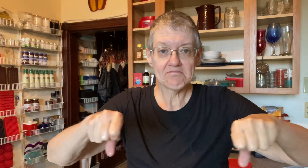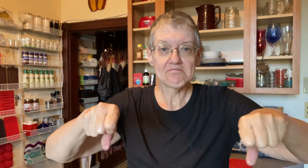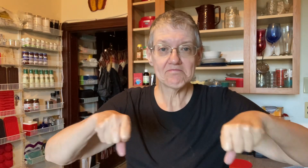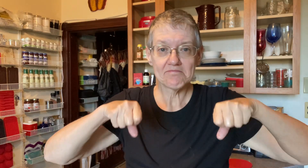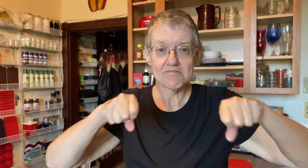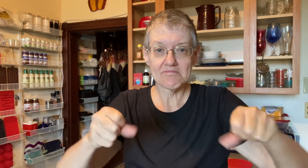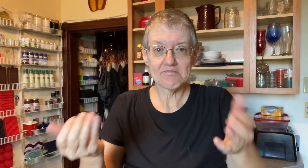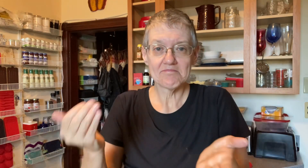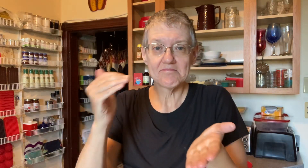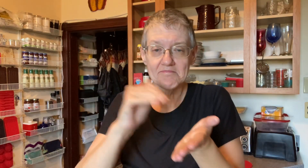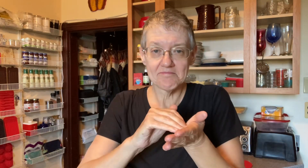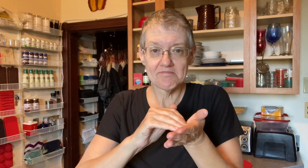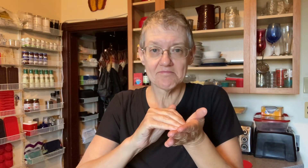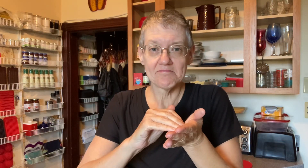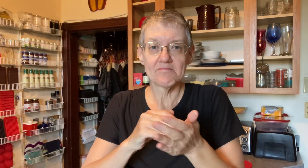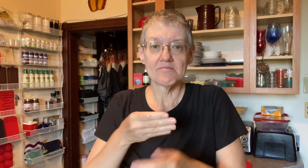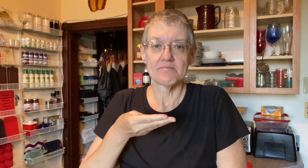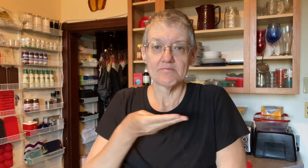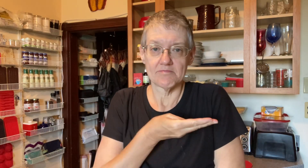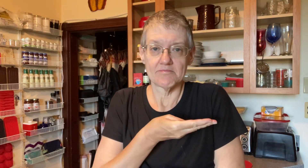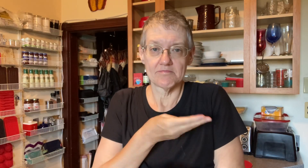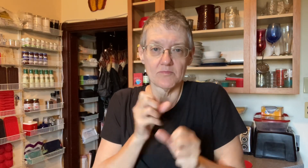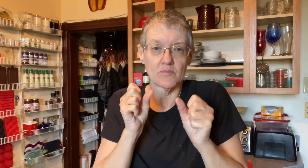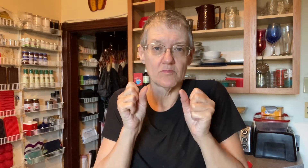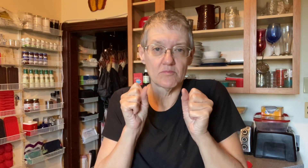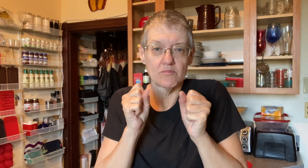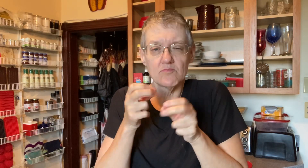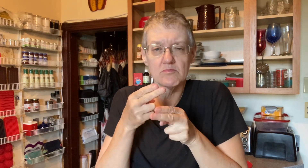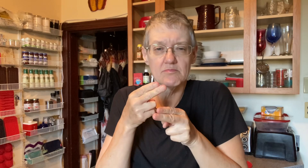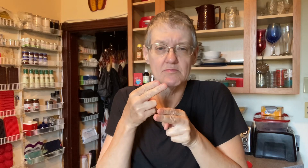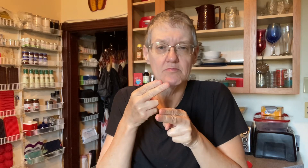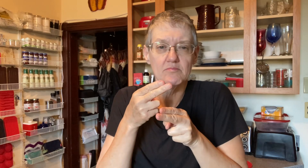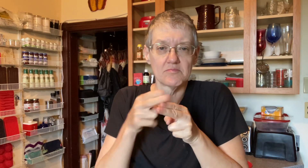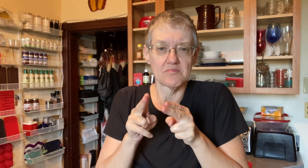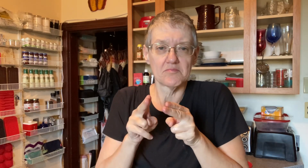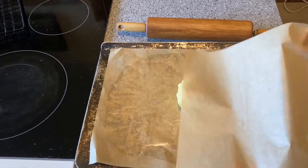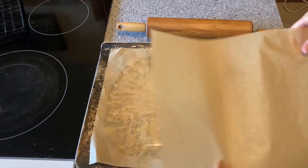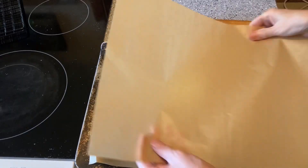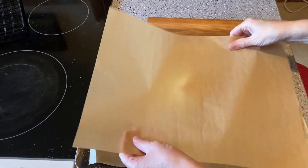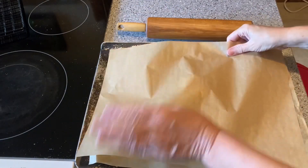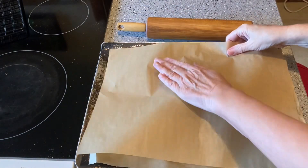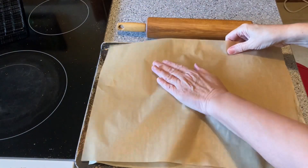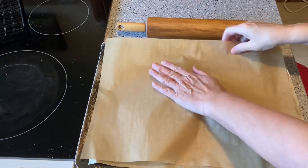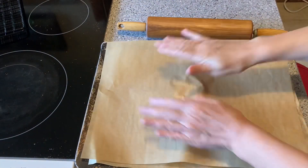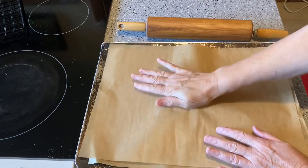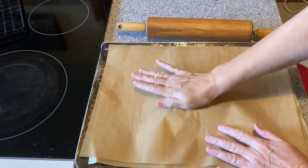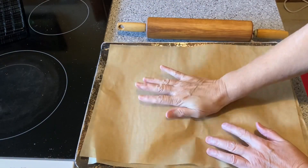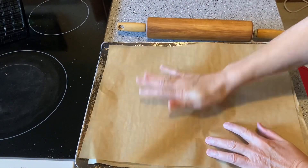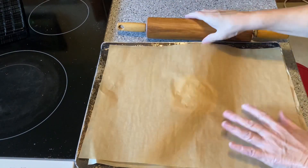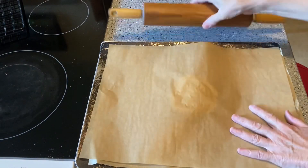Now form the dough again and roll it out again and put it in the fridge to cool. Not for very long.